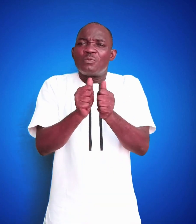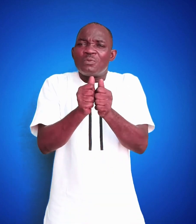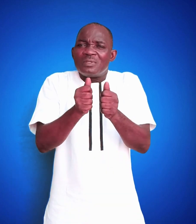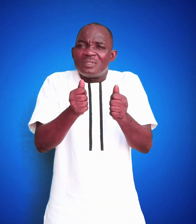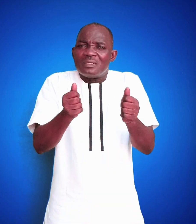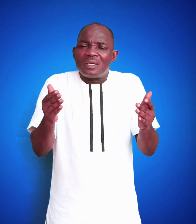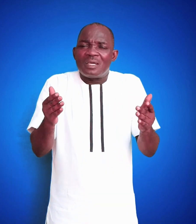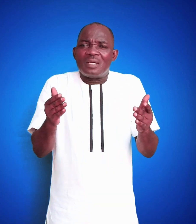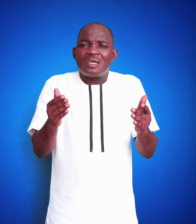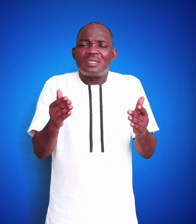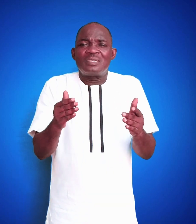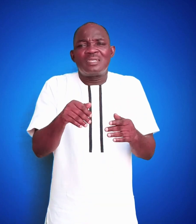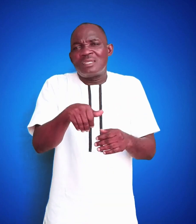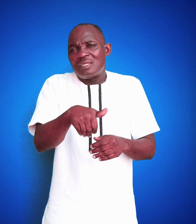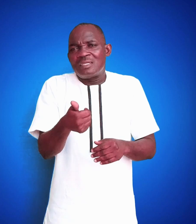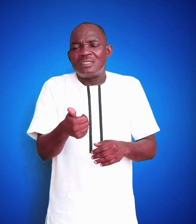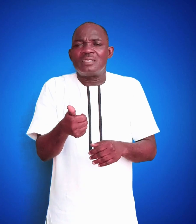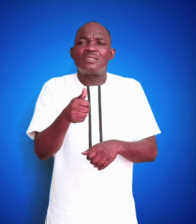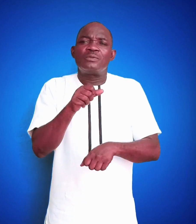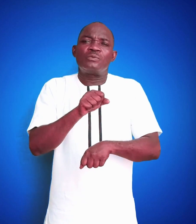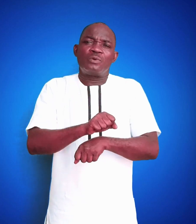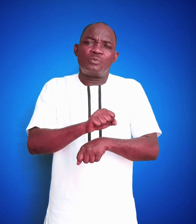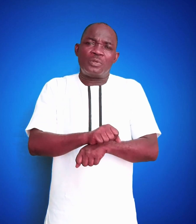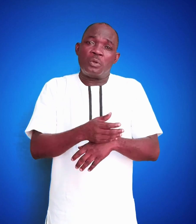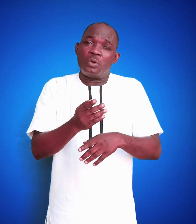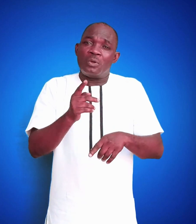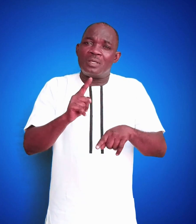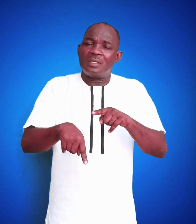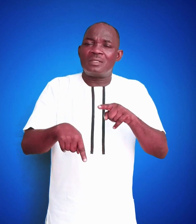without productive capacity.